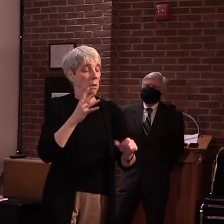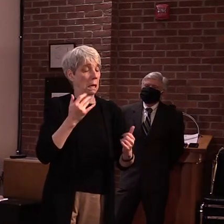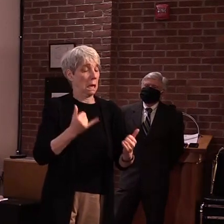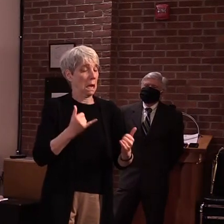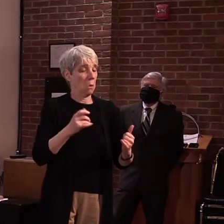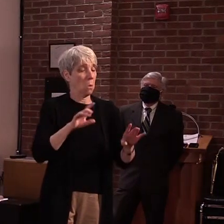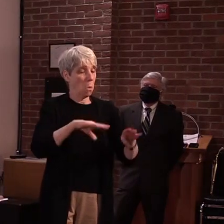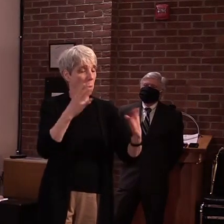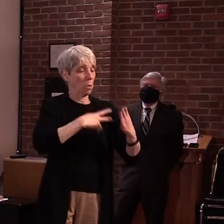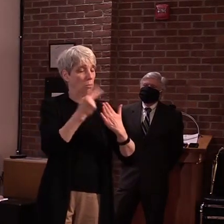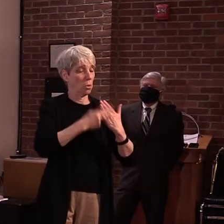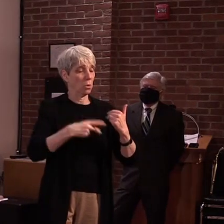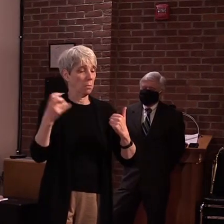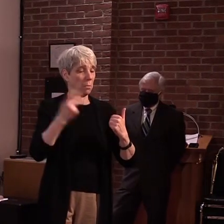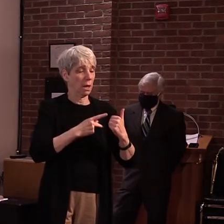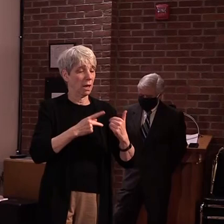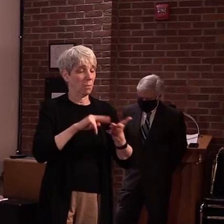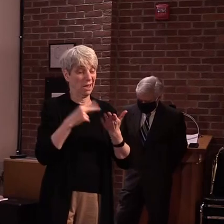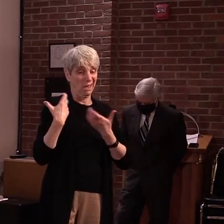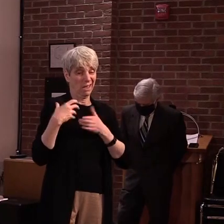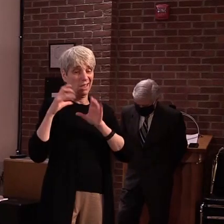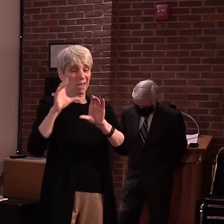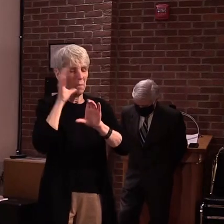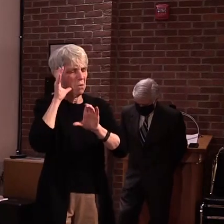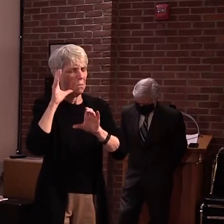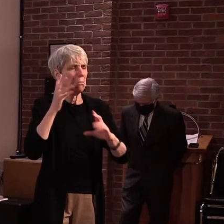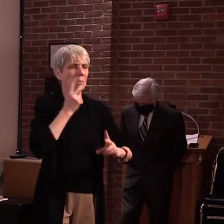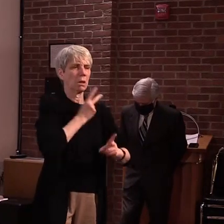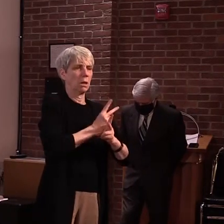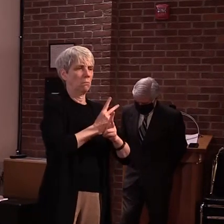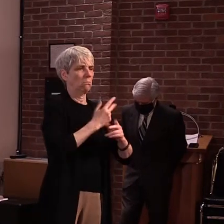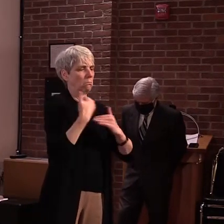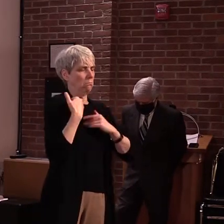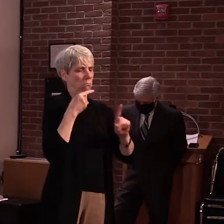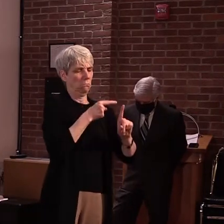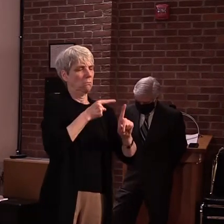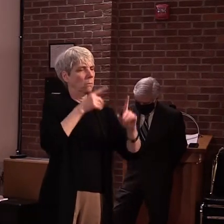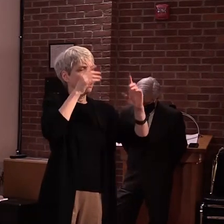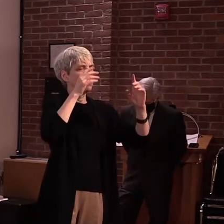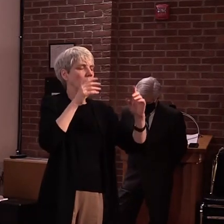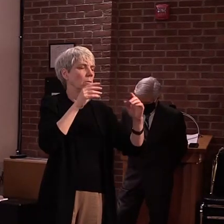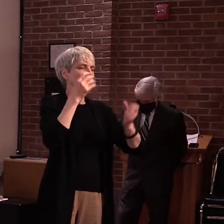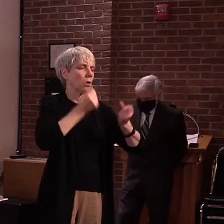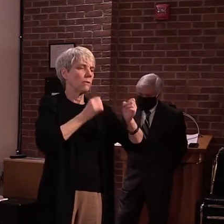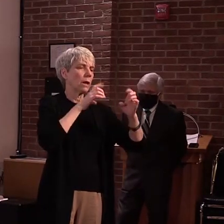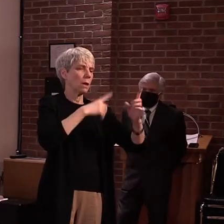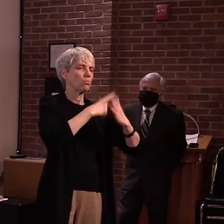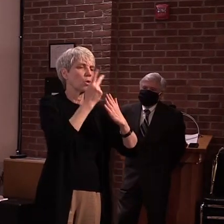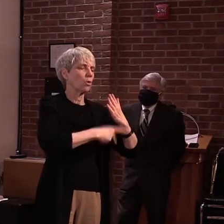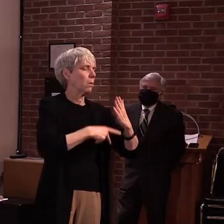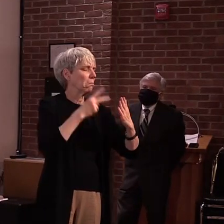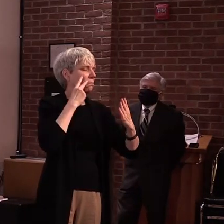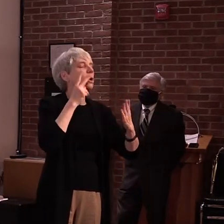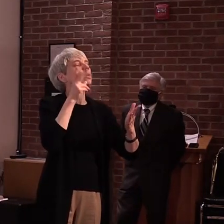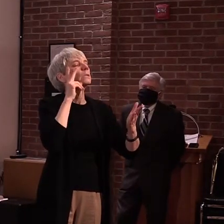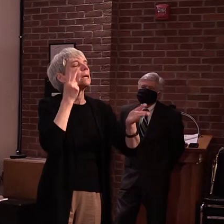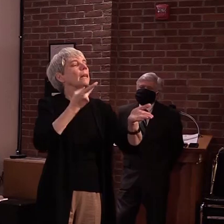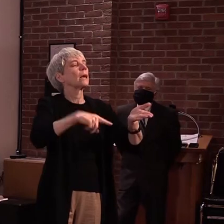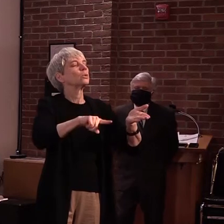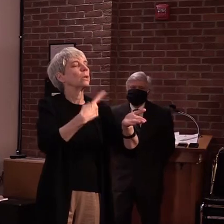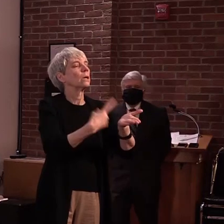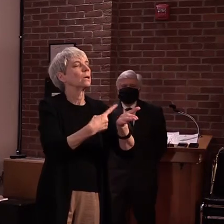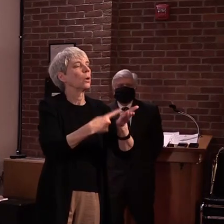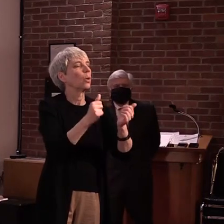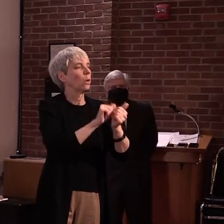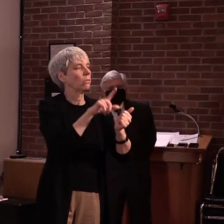considering we're opening the programs back up. But that'll be, I think, the issue before the State Board next week. Okay. Thank you.